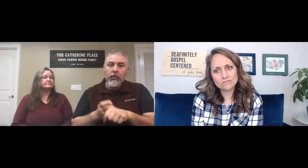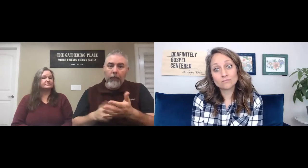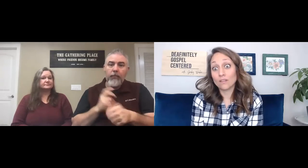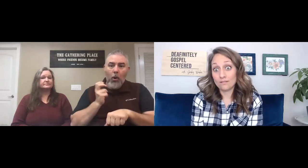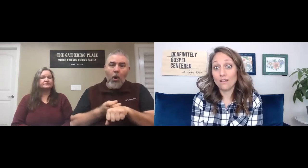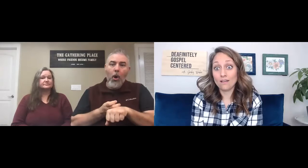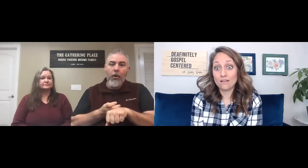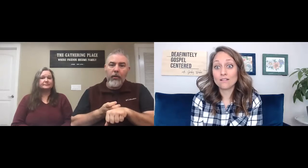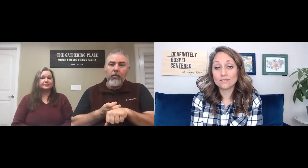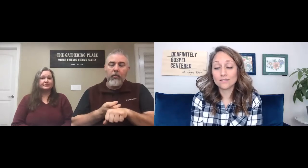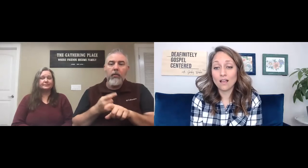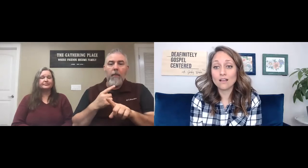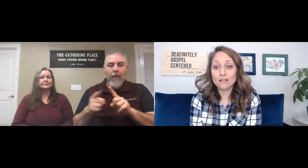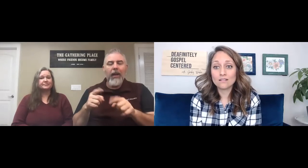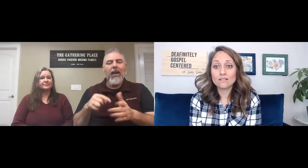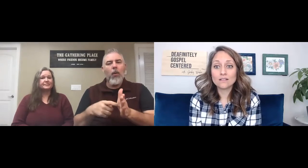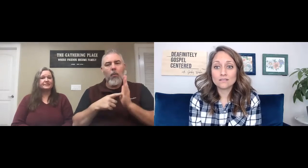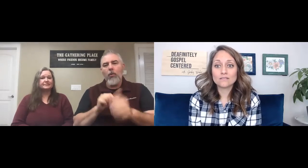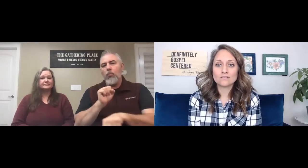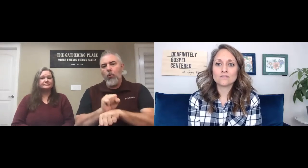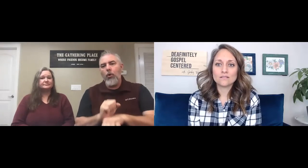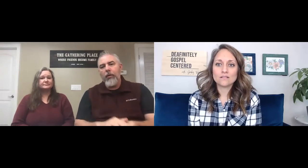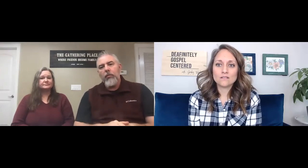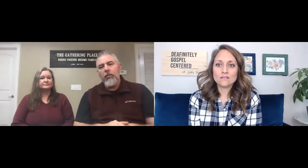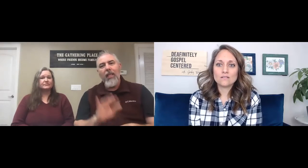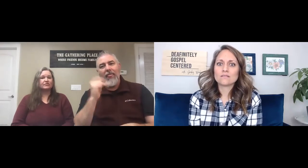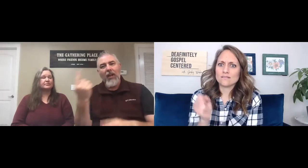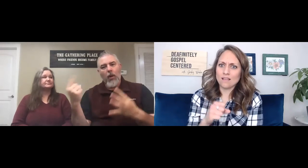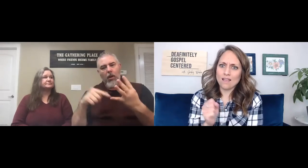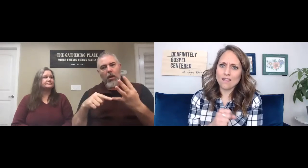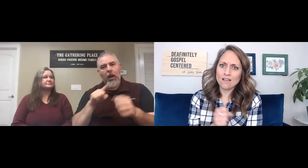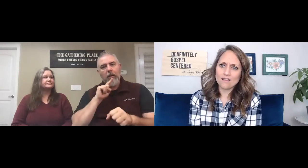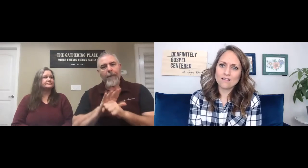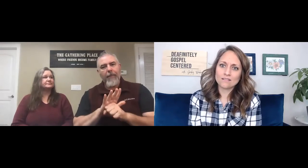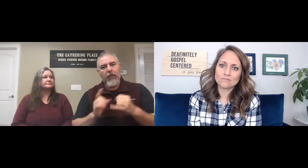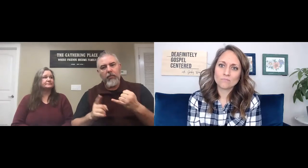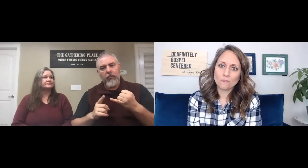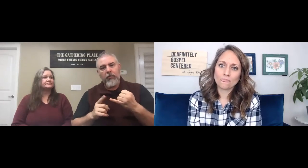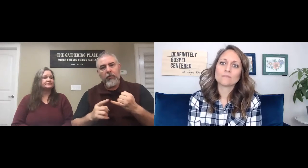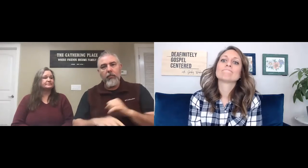that's hard sometimes. It's really hard. But it requires work. Yeah. That goes to the